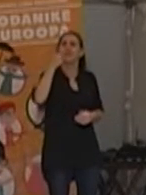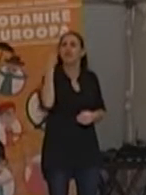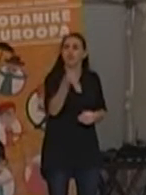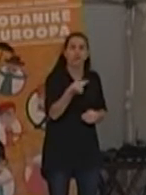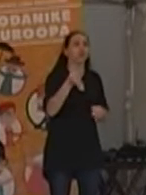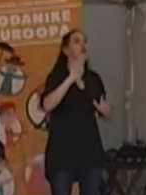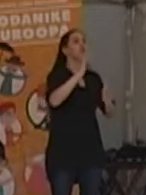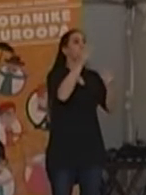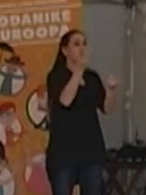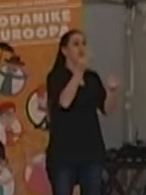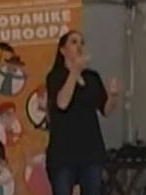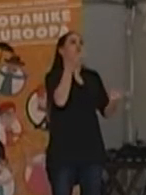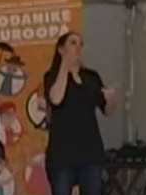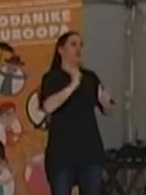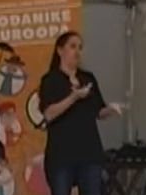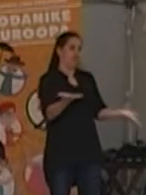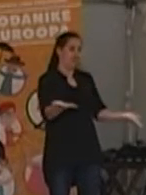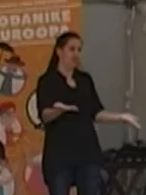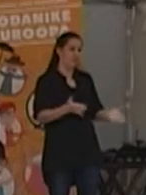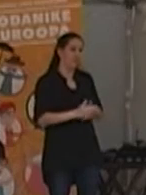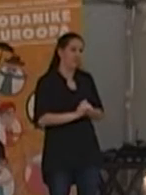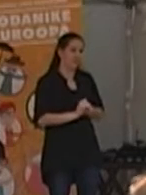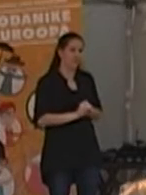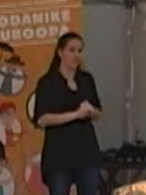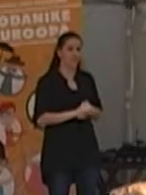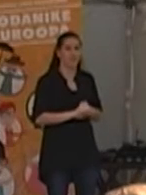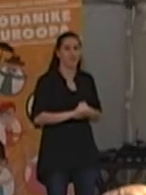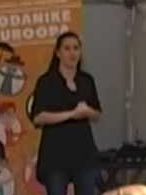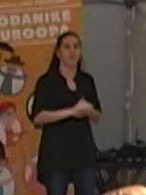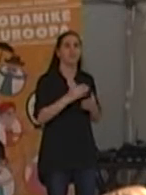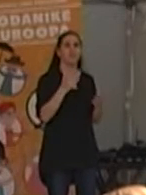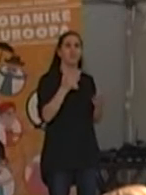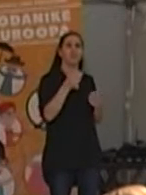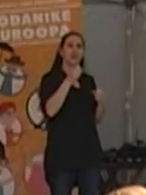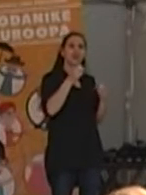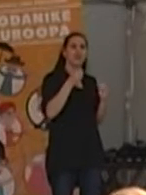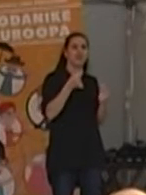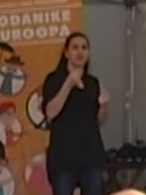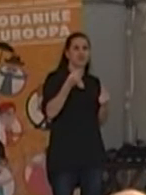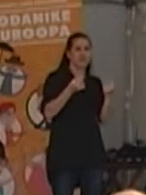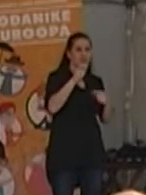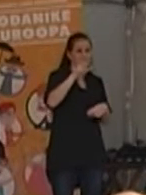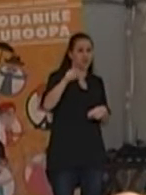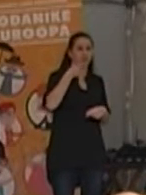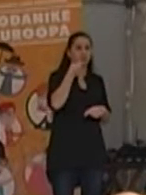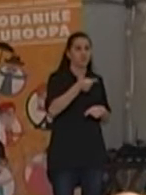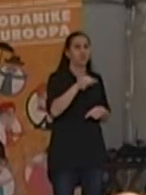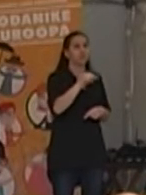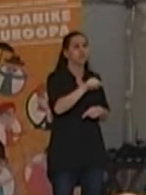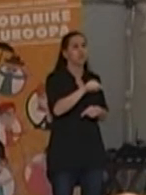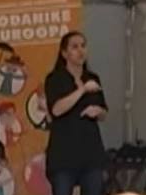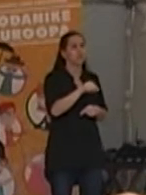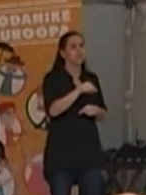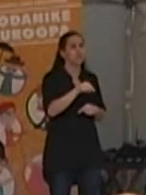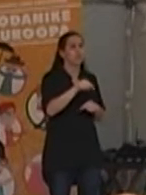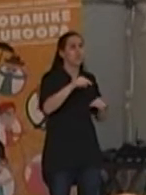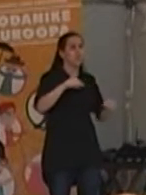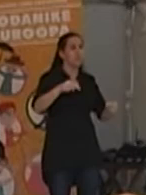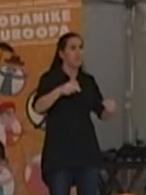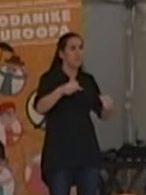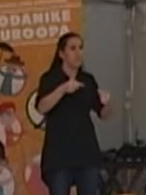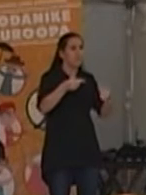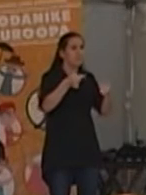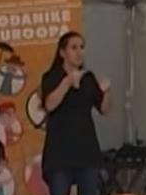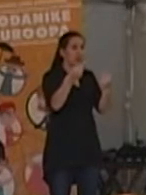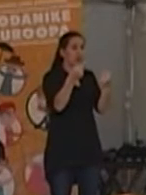I would say I'm skeptical when I hear people say, well, development forces us to change what is working very well